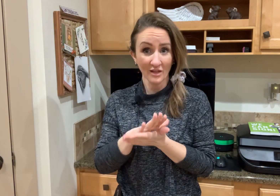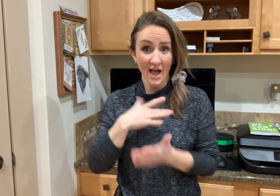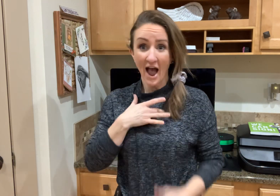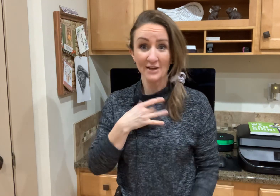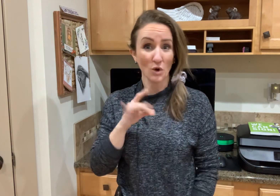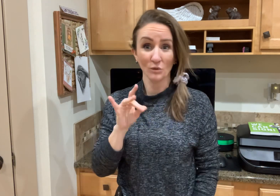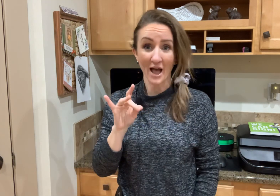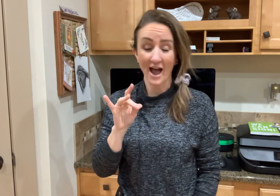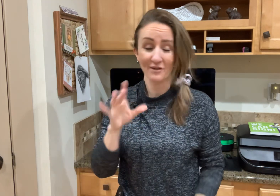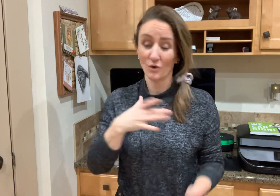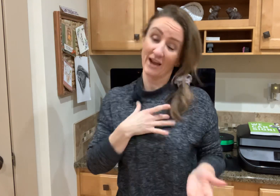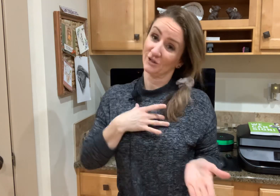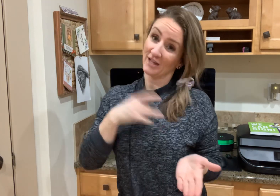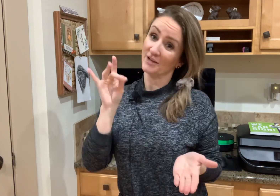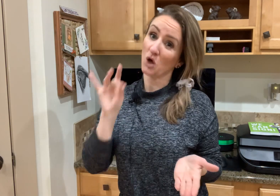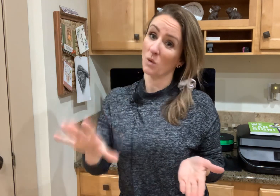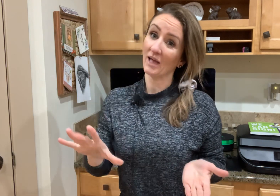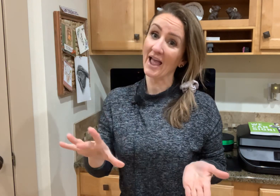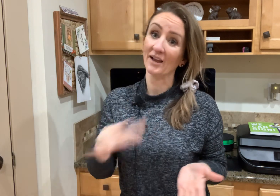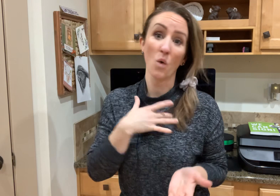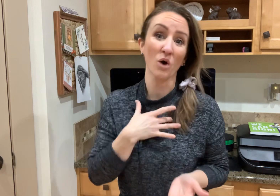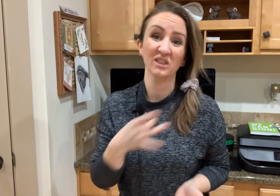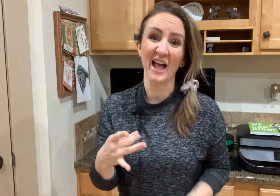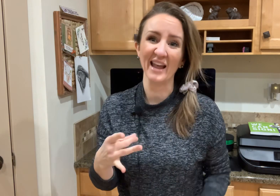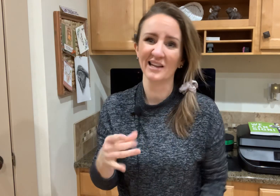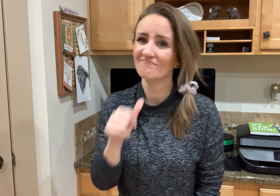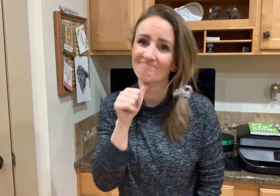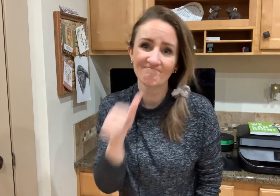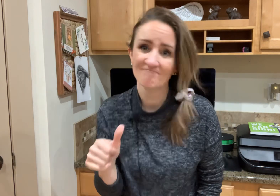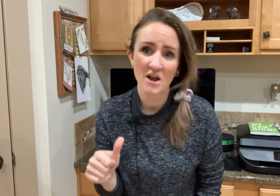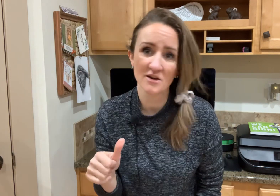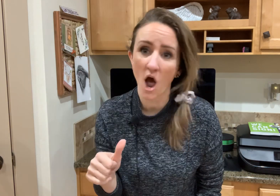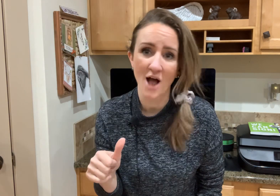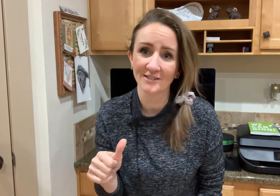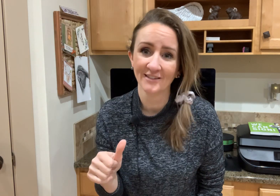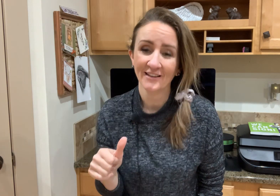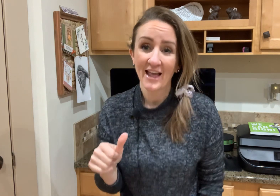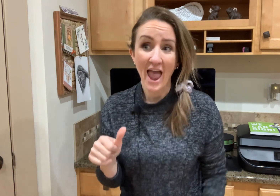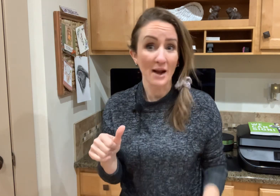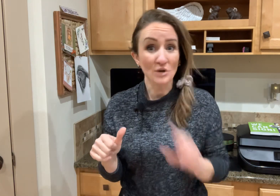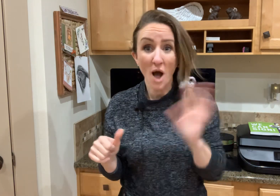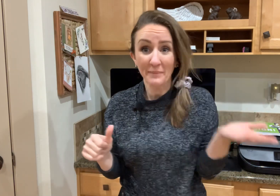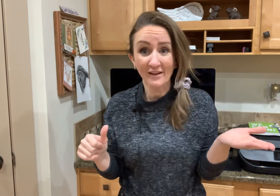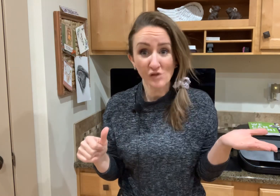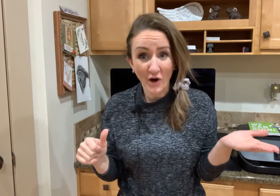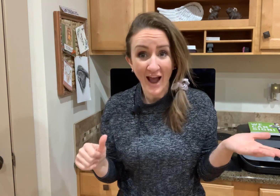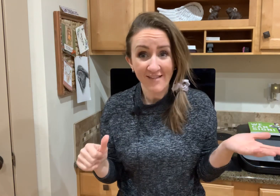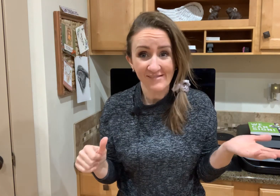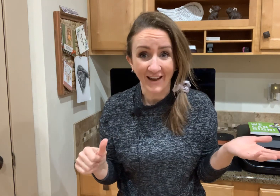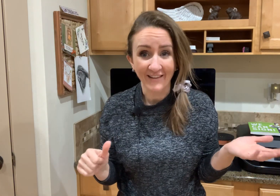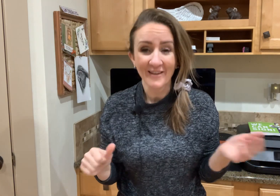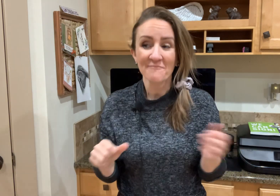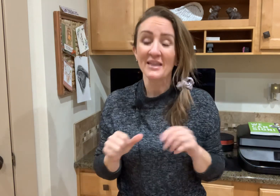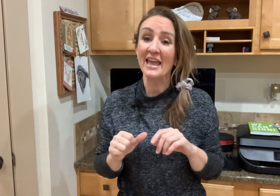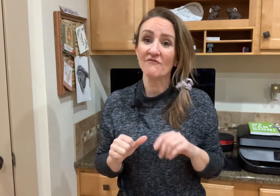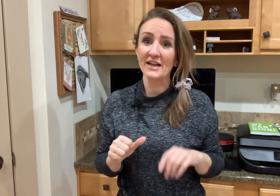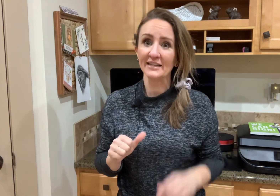I could sign don't like or like not. And I'm not being sarcastic. If I did